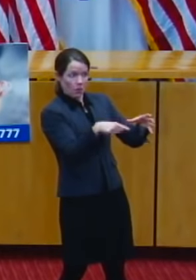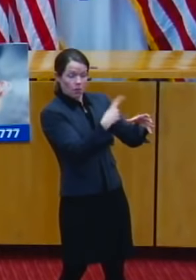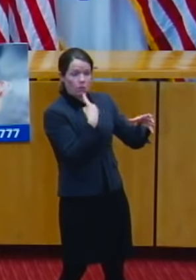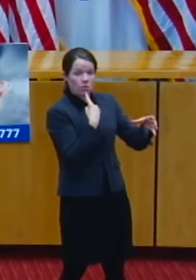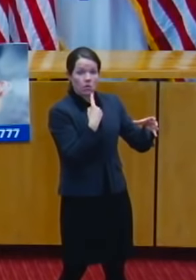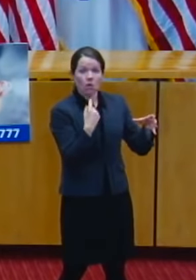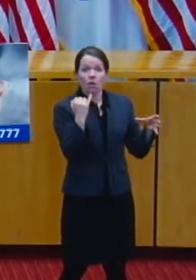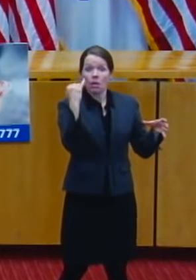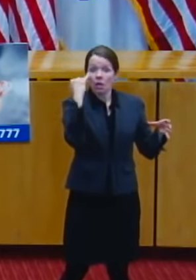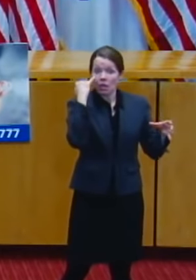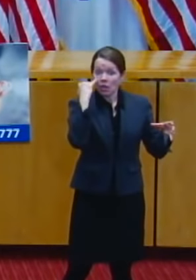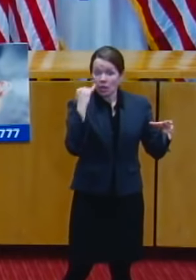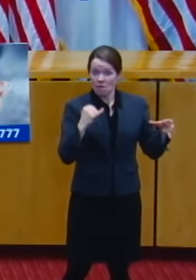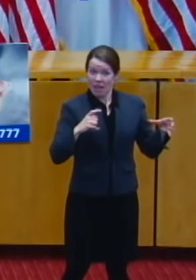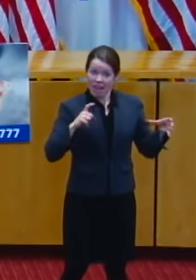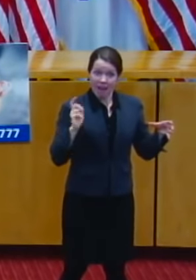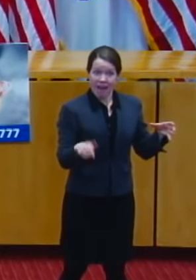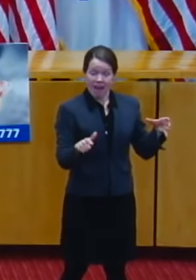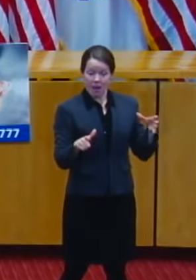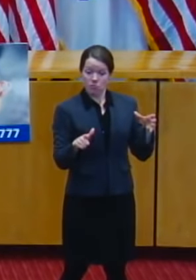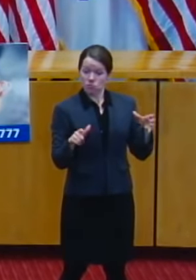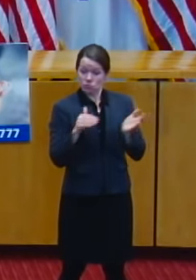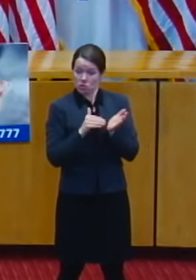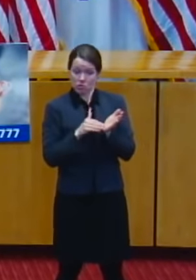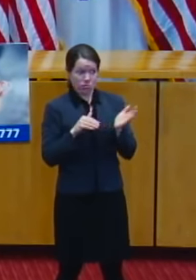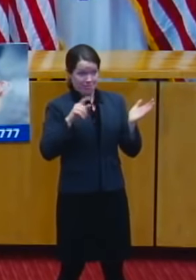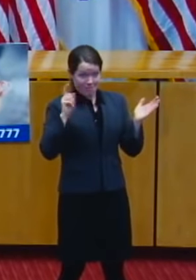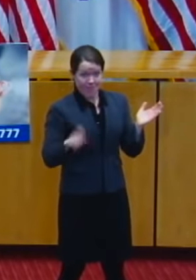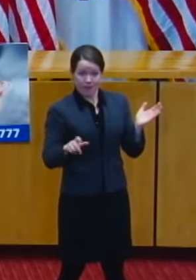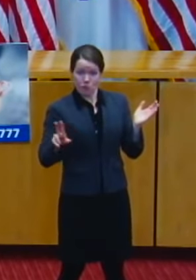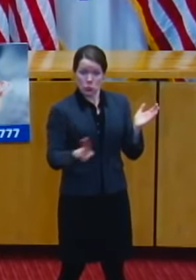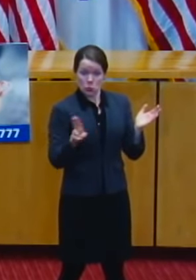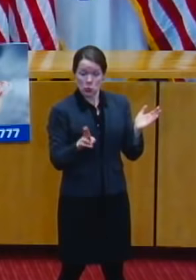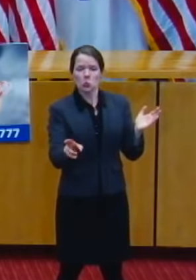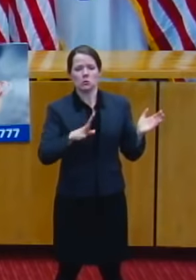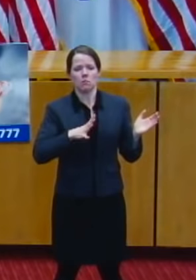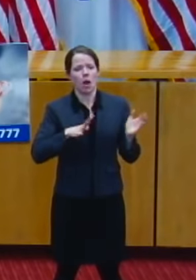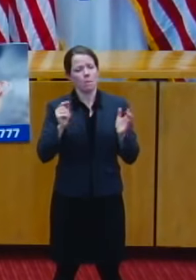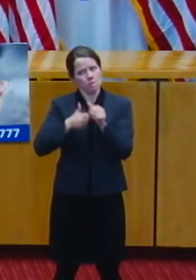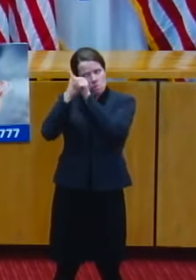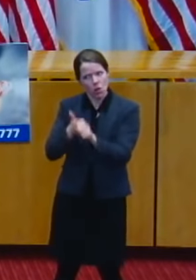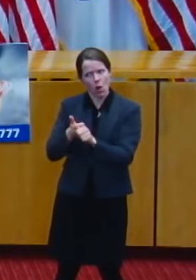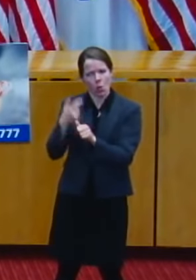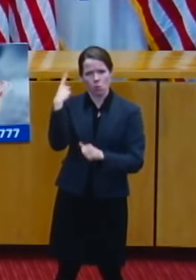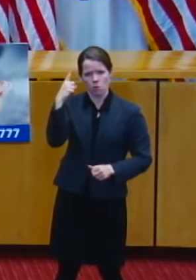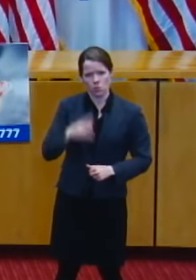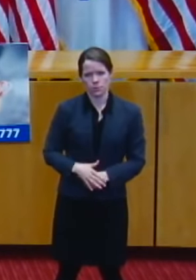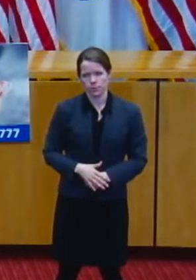prescribed use. Isn't that basically right? Thanks, everybody.